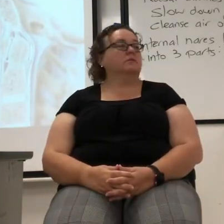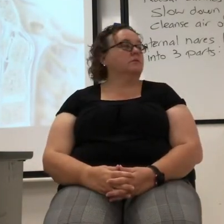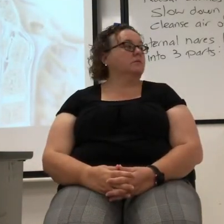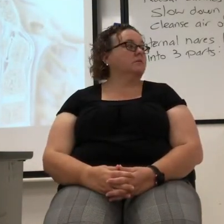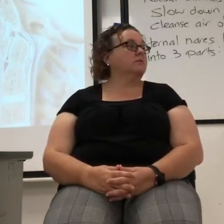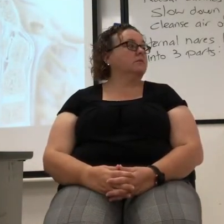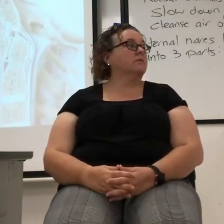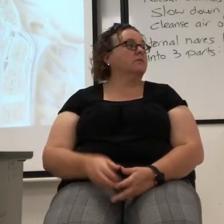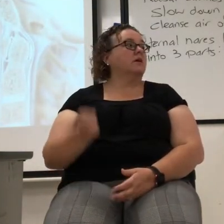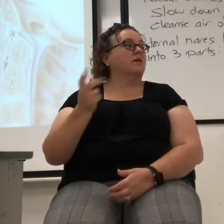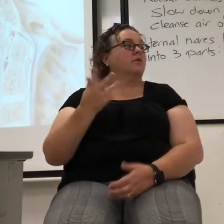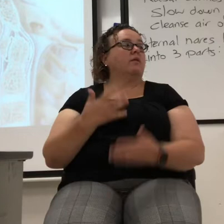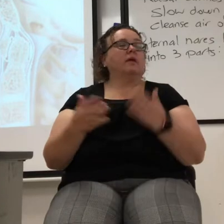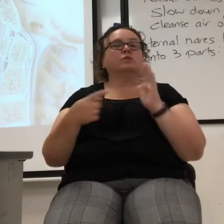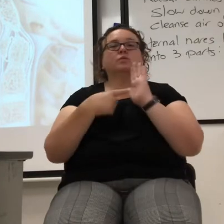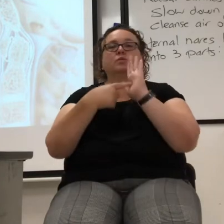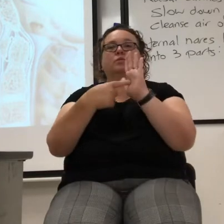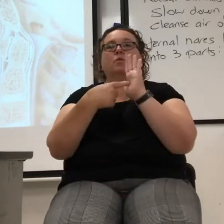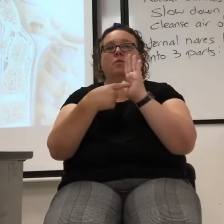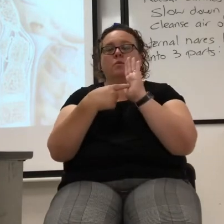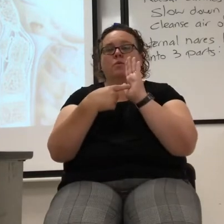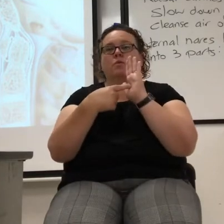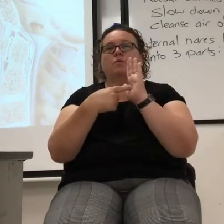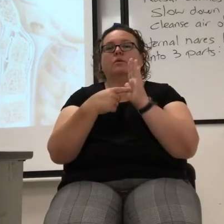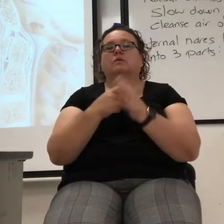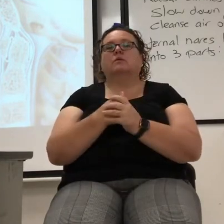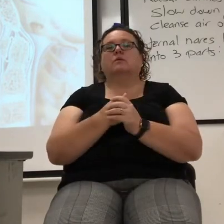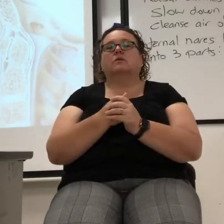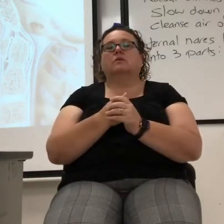A couple things to point out here.